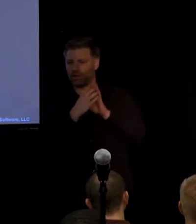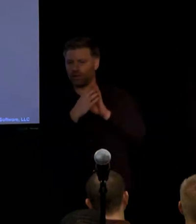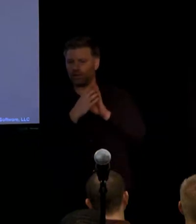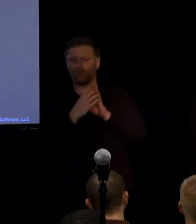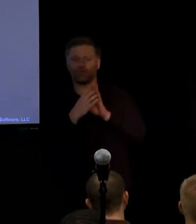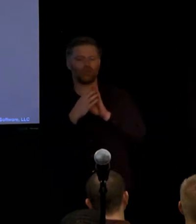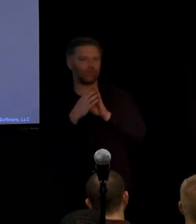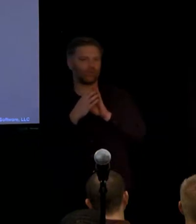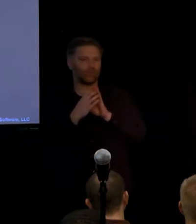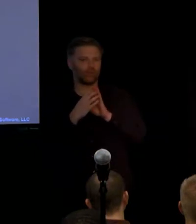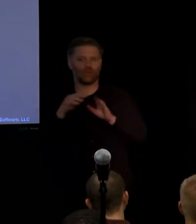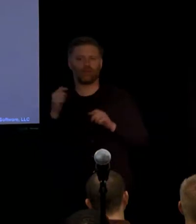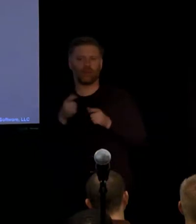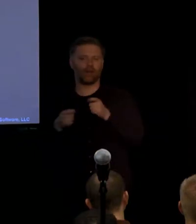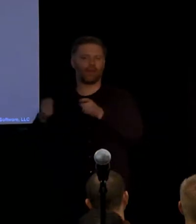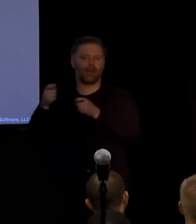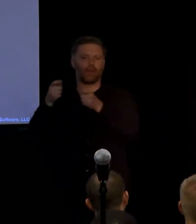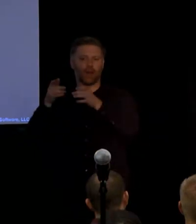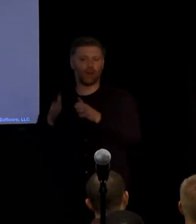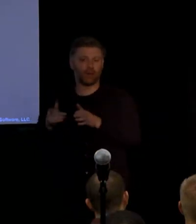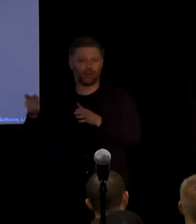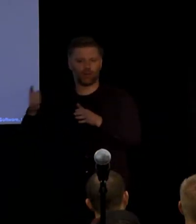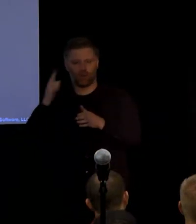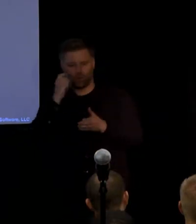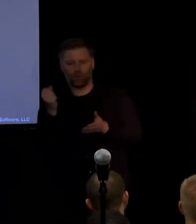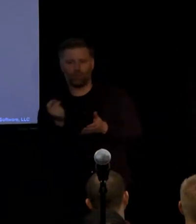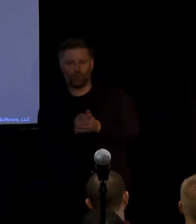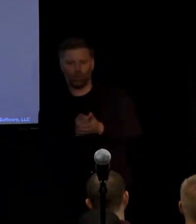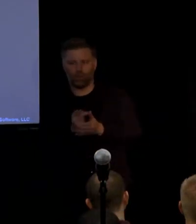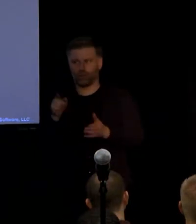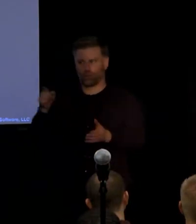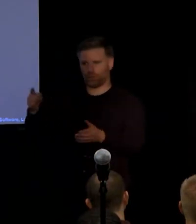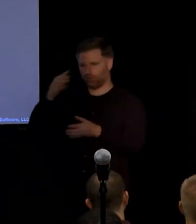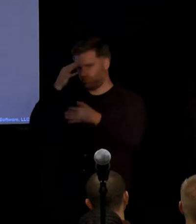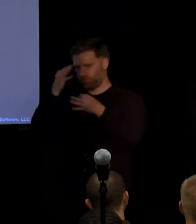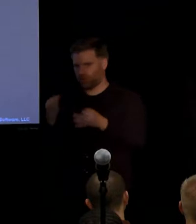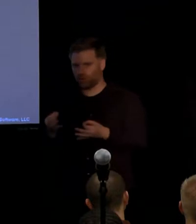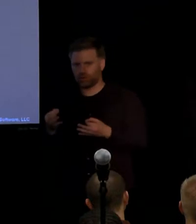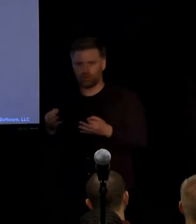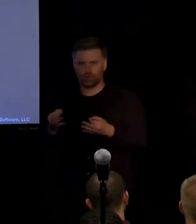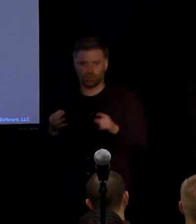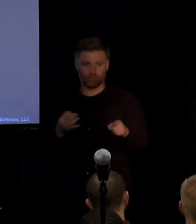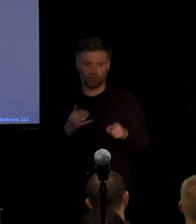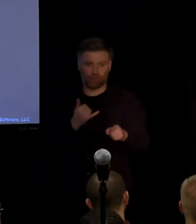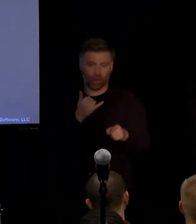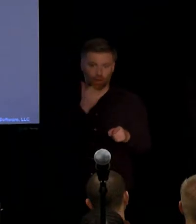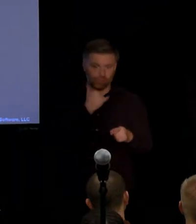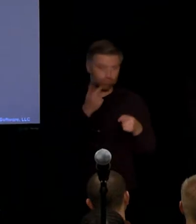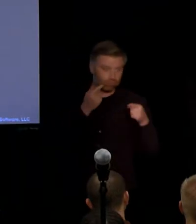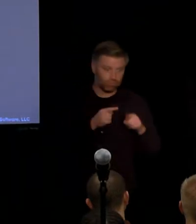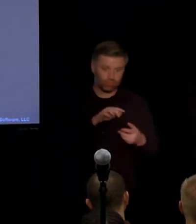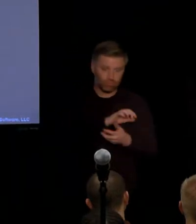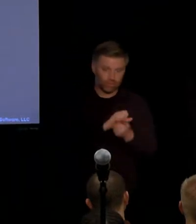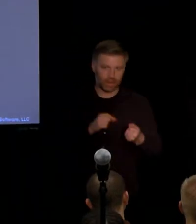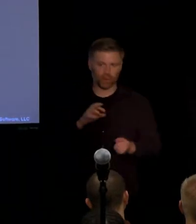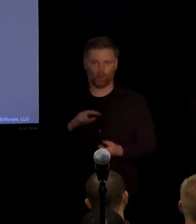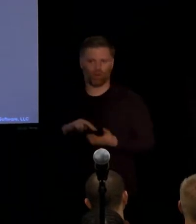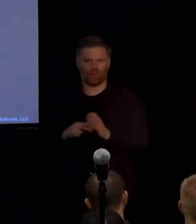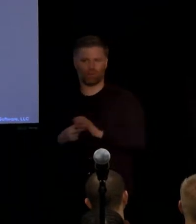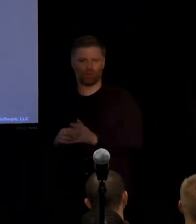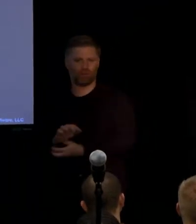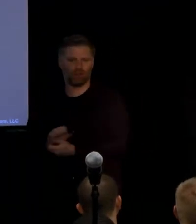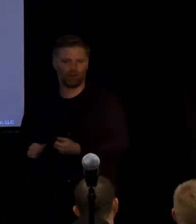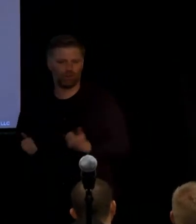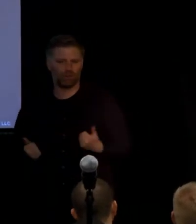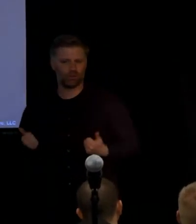by the admin, so they make all the decisions on whether it's an accidental damage or intentional. And then